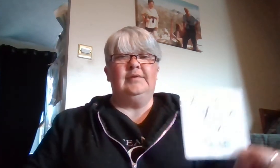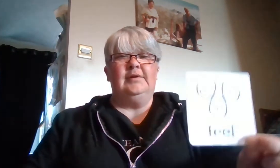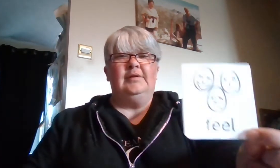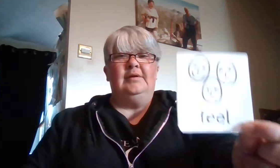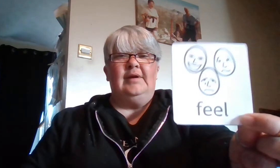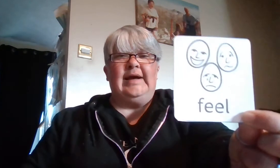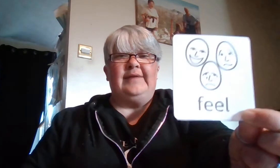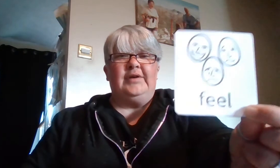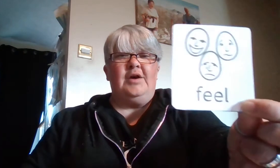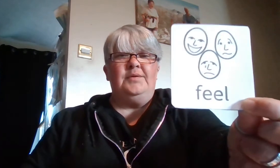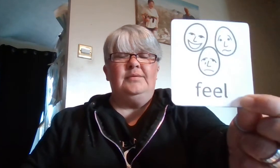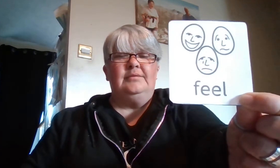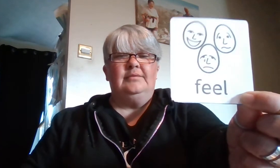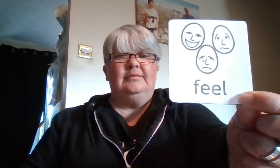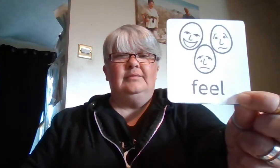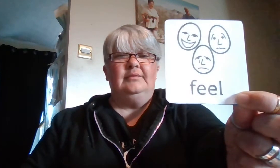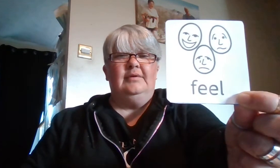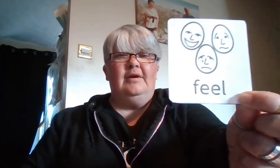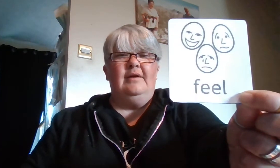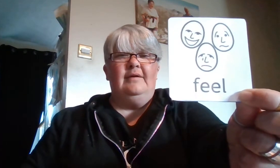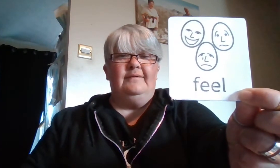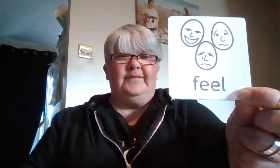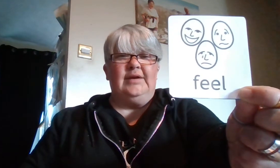Have a go. Feel.